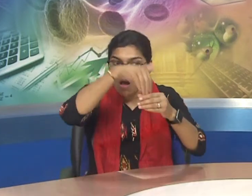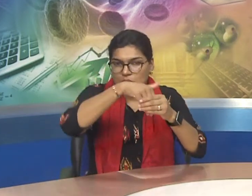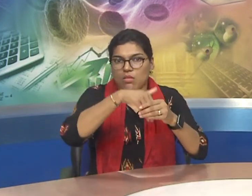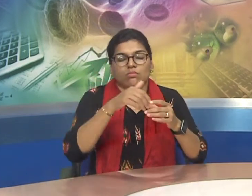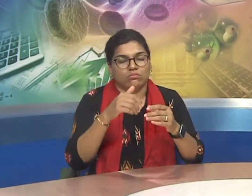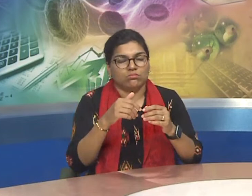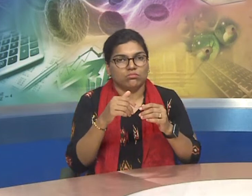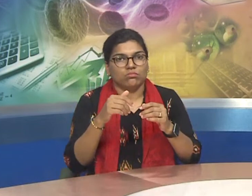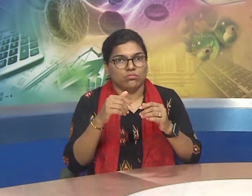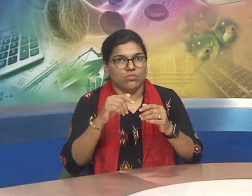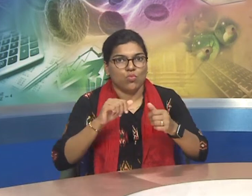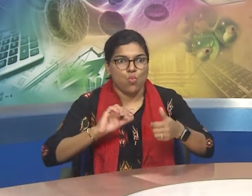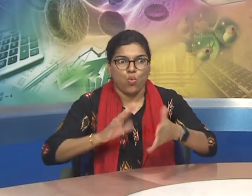services.